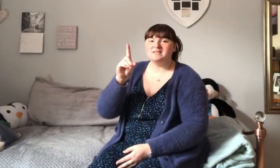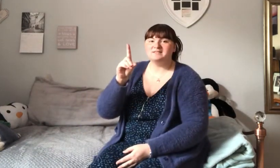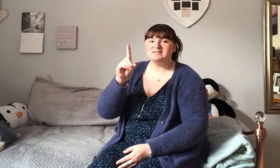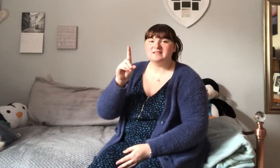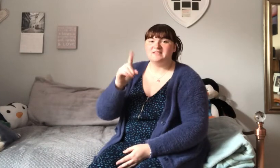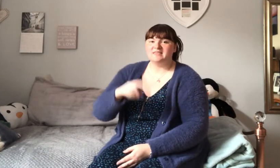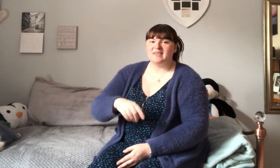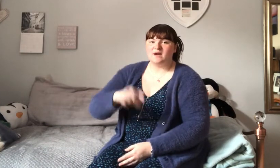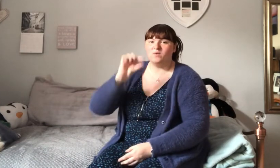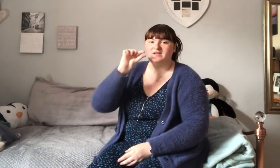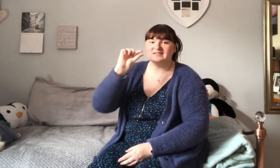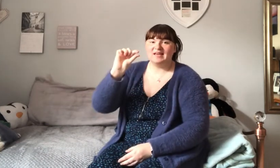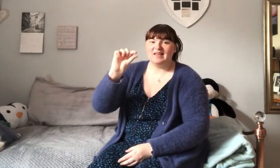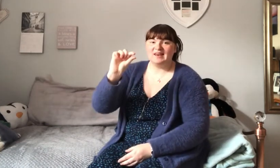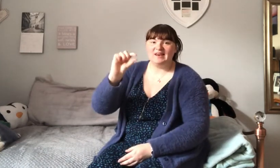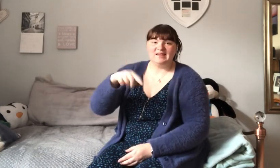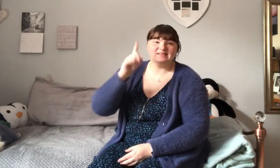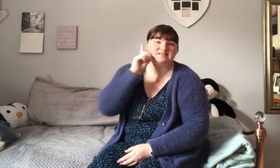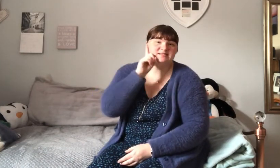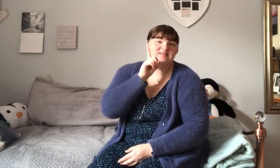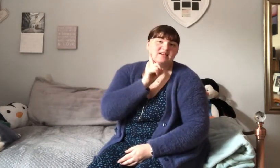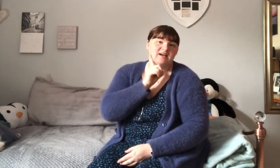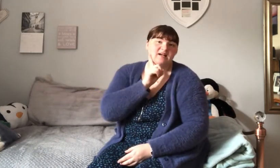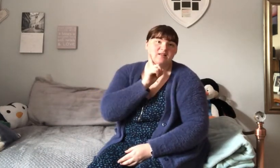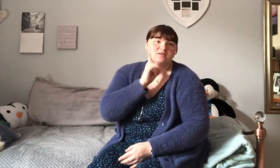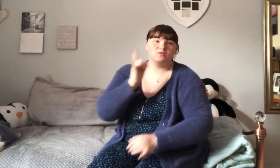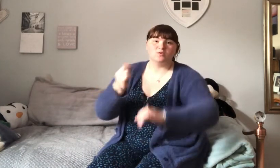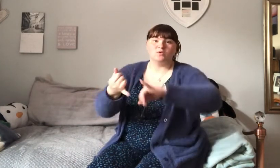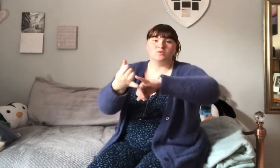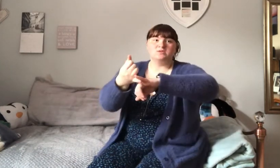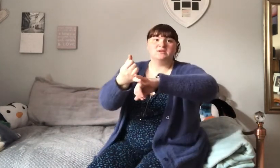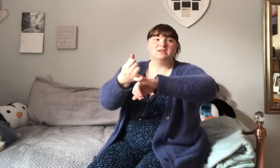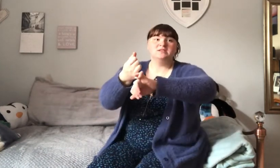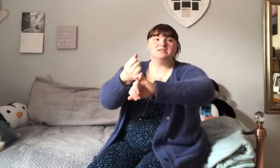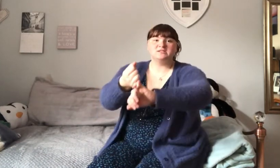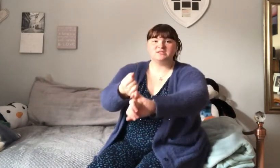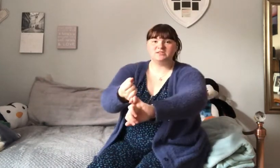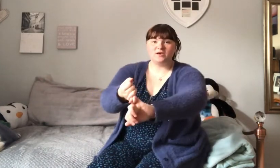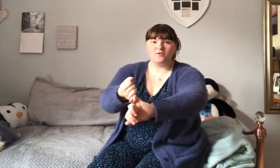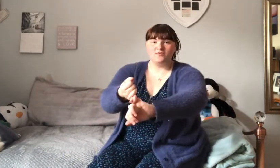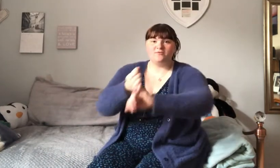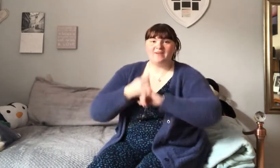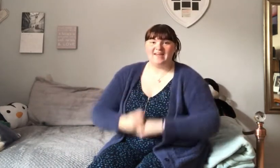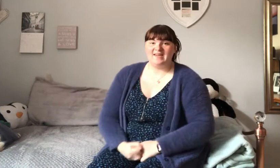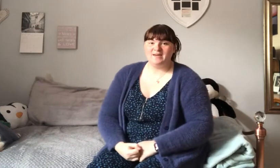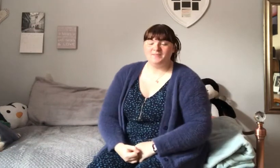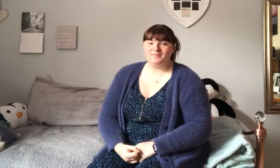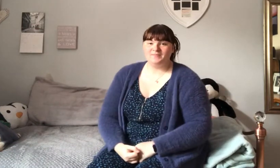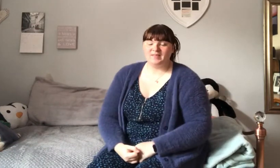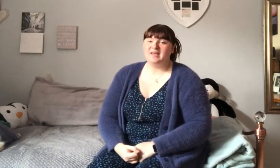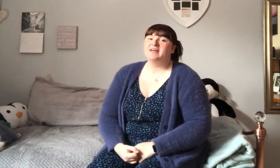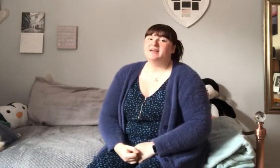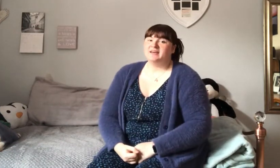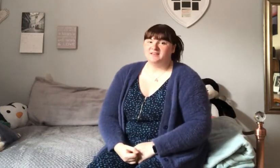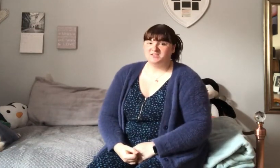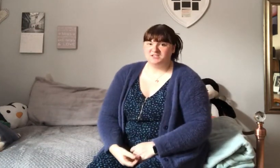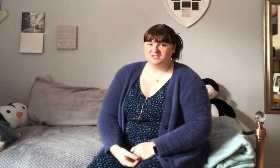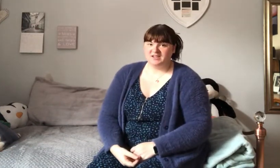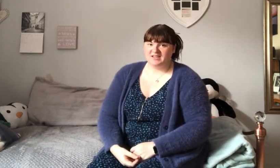Once there was a little girl called Sophie, and she